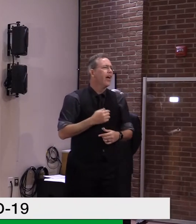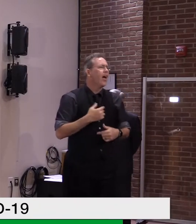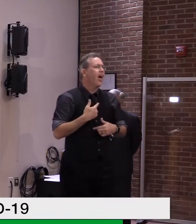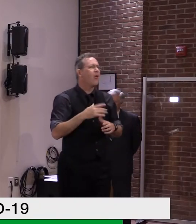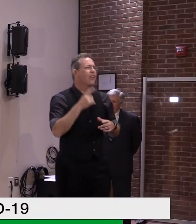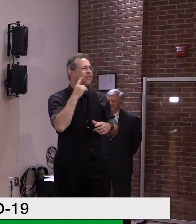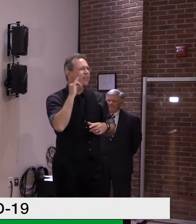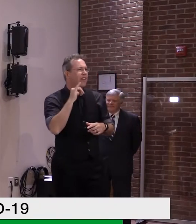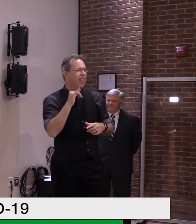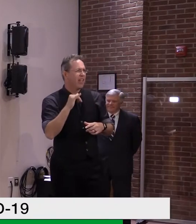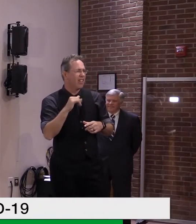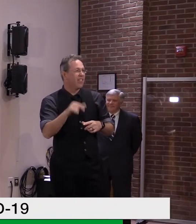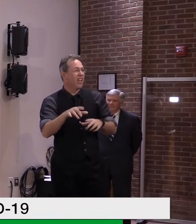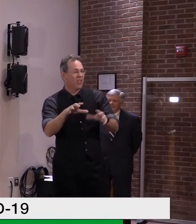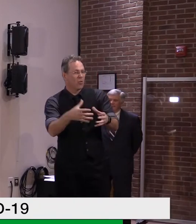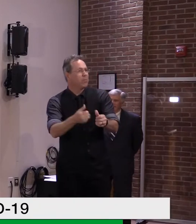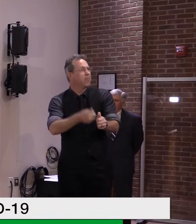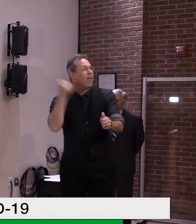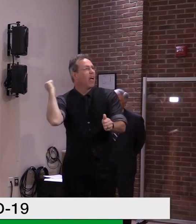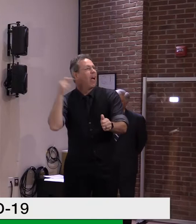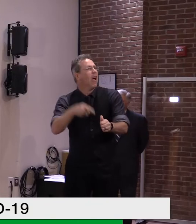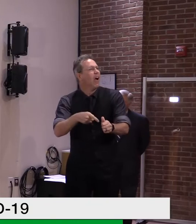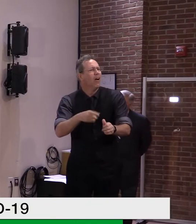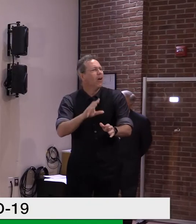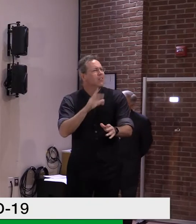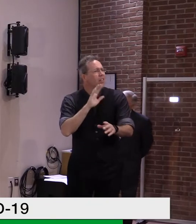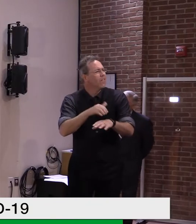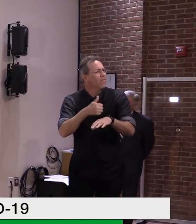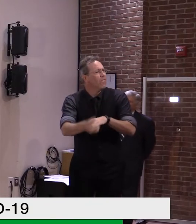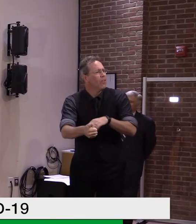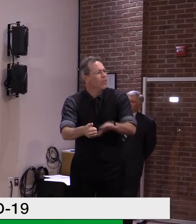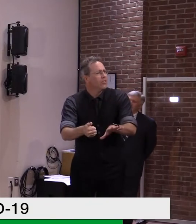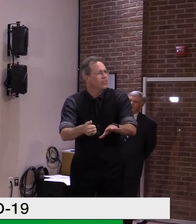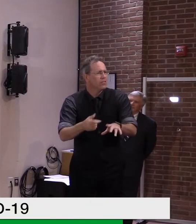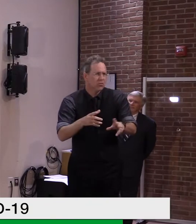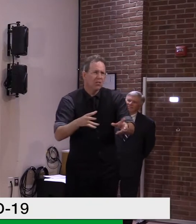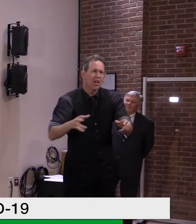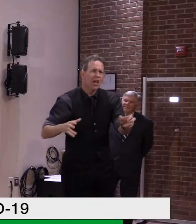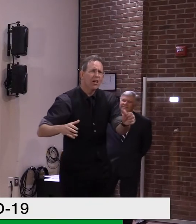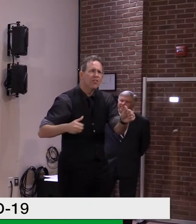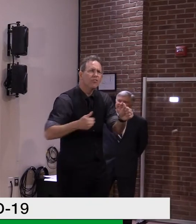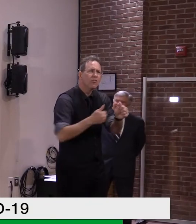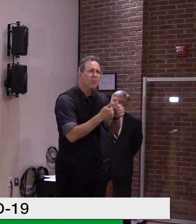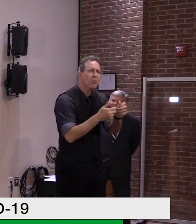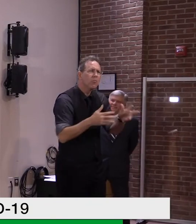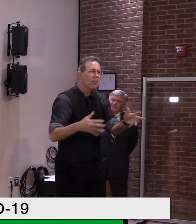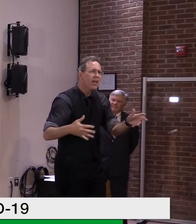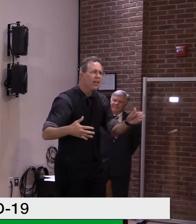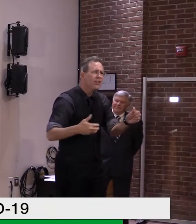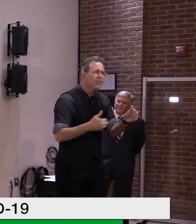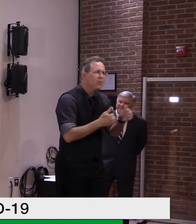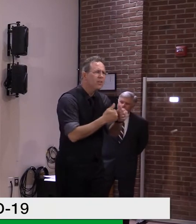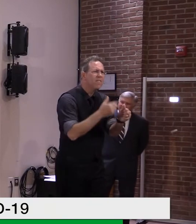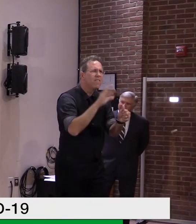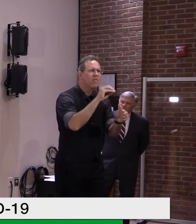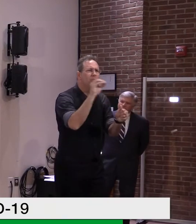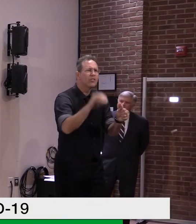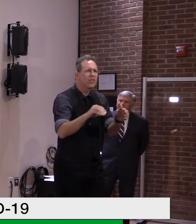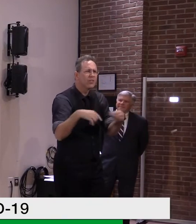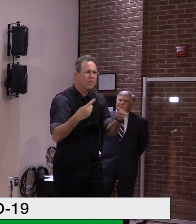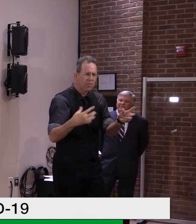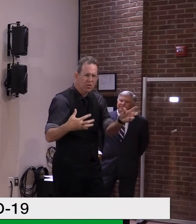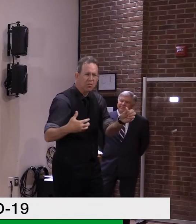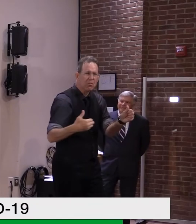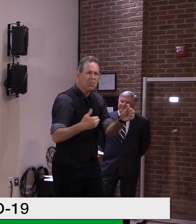everyone, because they've really come up very nicely, and they're in the 50 plus a little percent range at this point in